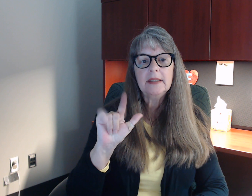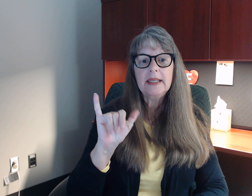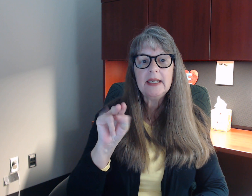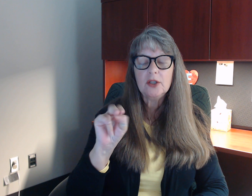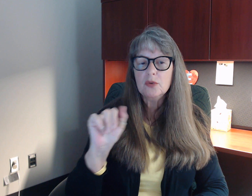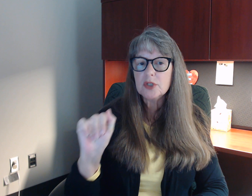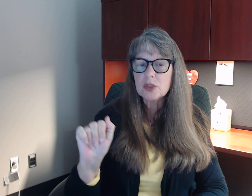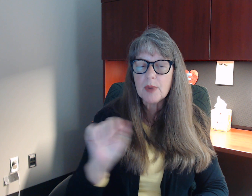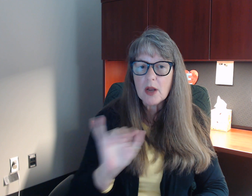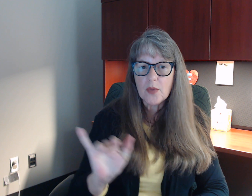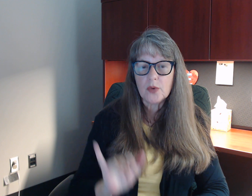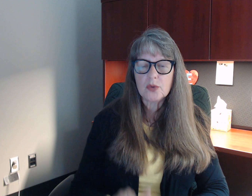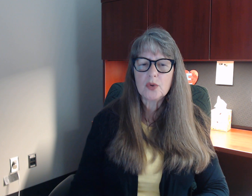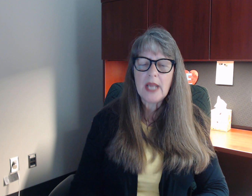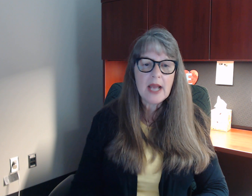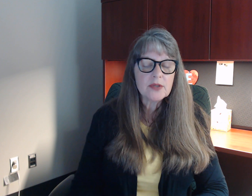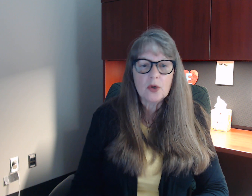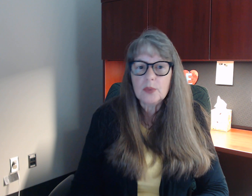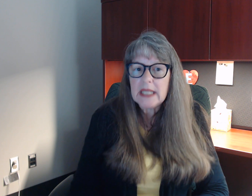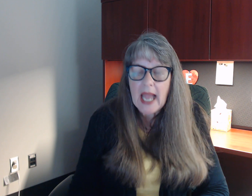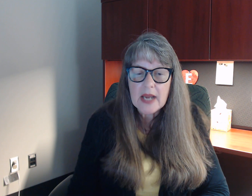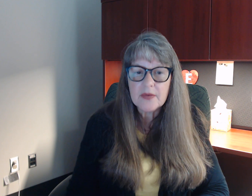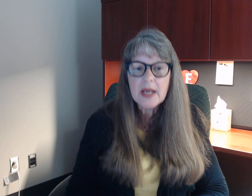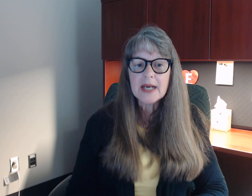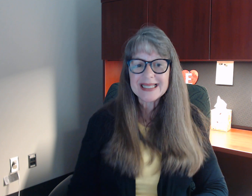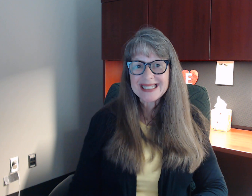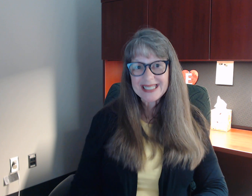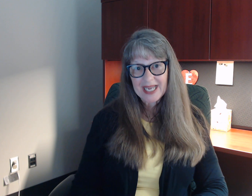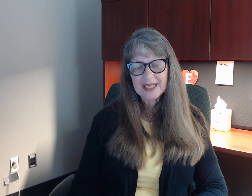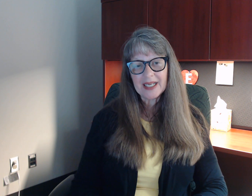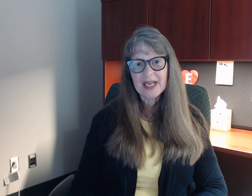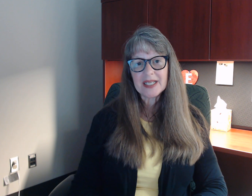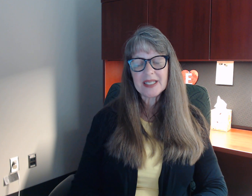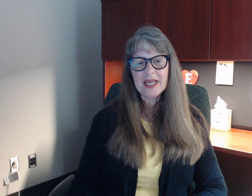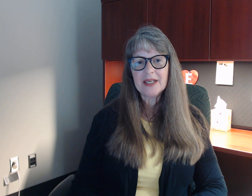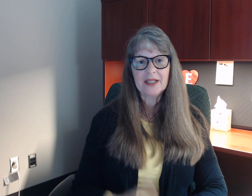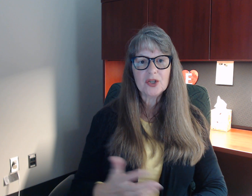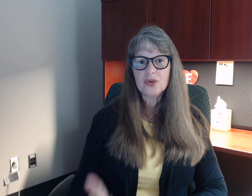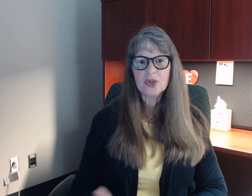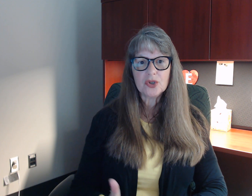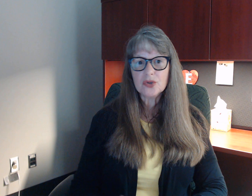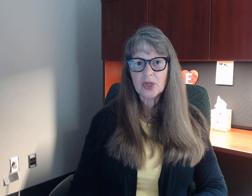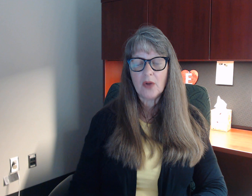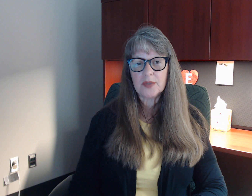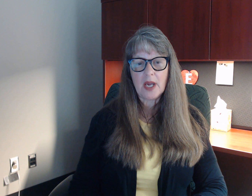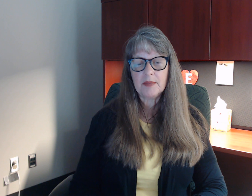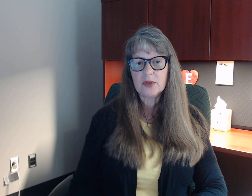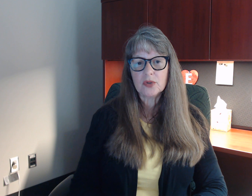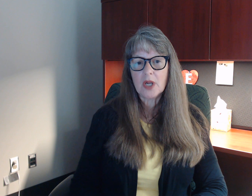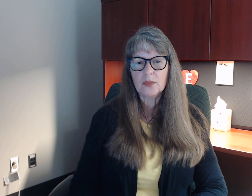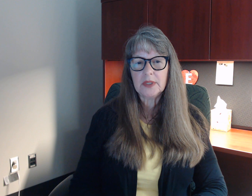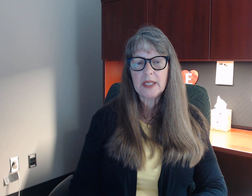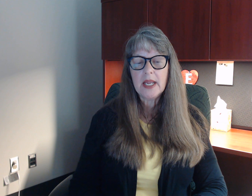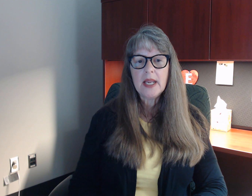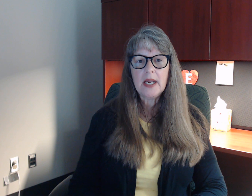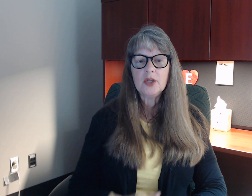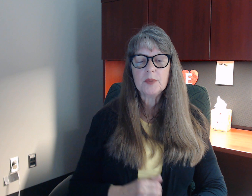Catalina. You would spell those. Those are nouns. They don't really have a sign, like I said, unless you just use it all the time. There's not really any